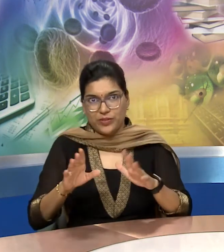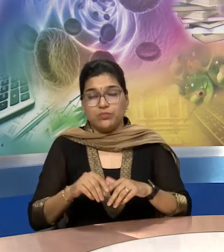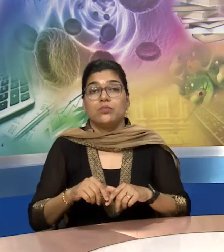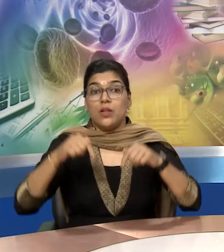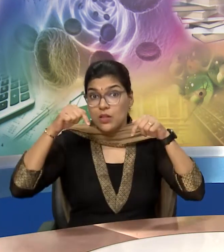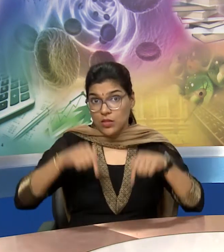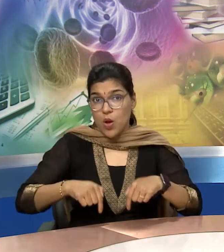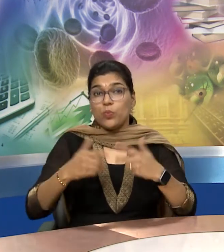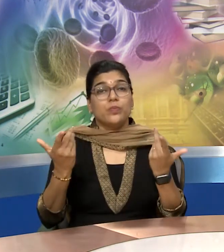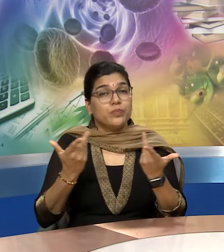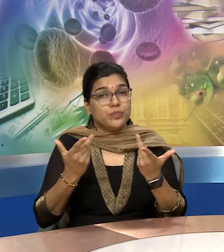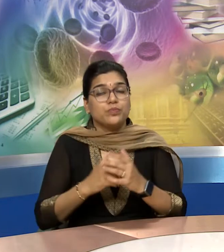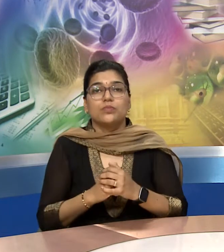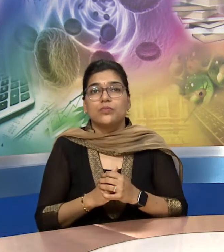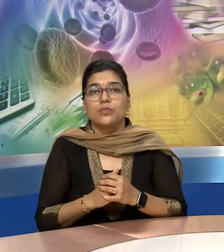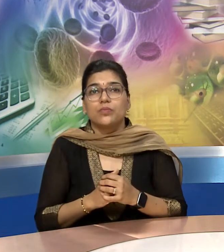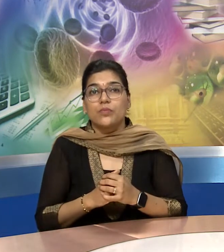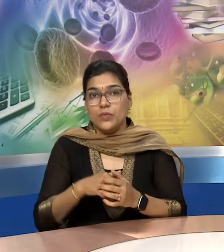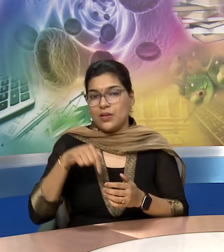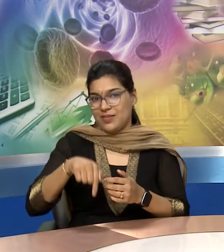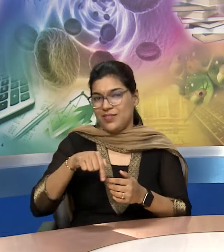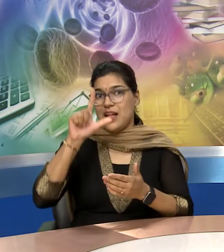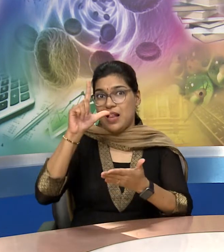So far, we have covered the difficult words.